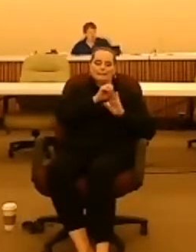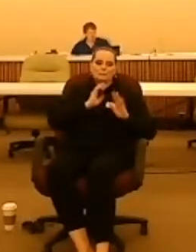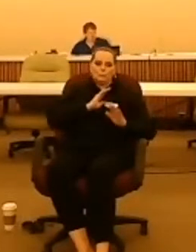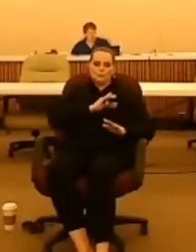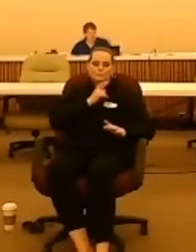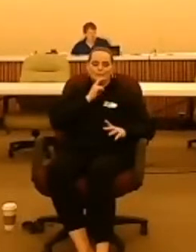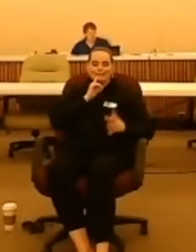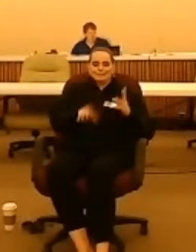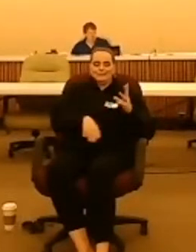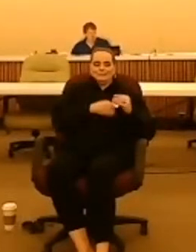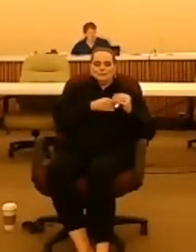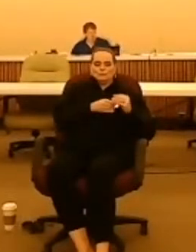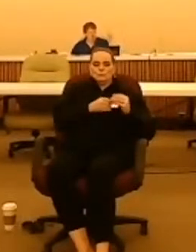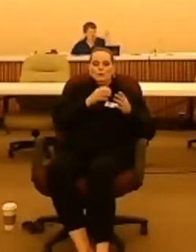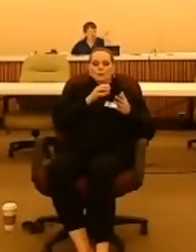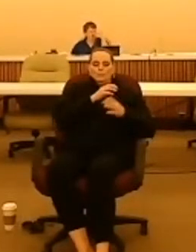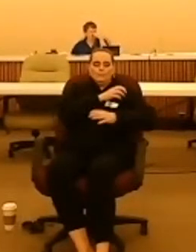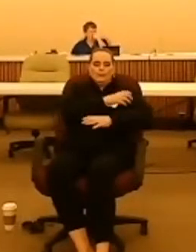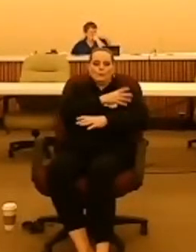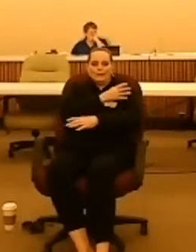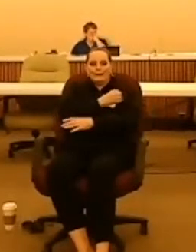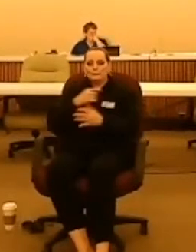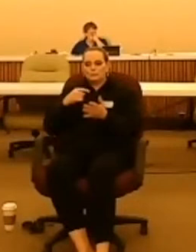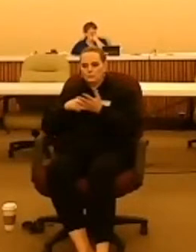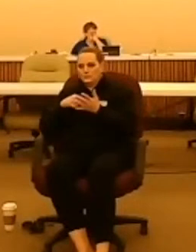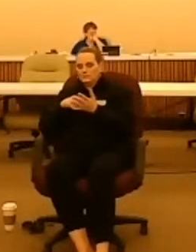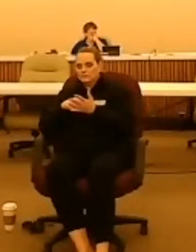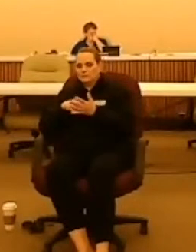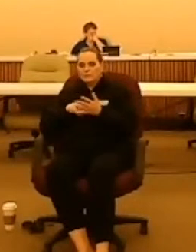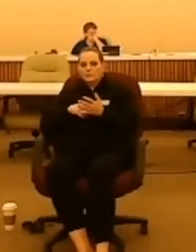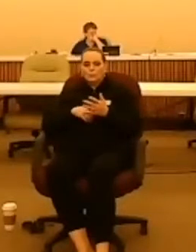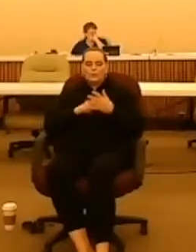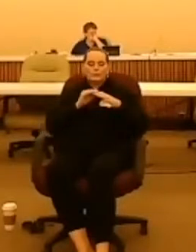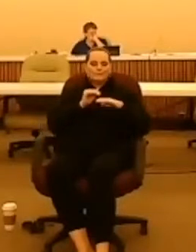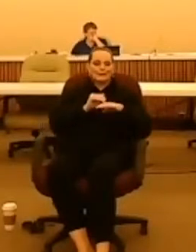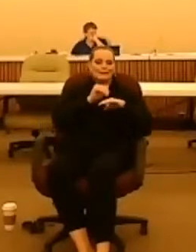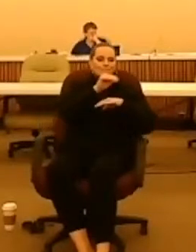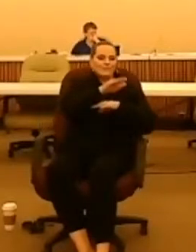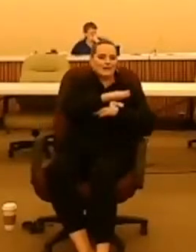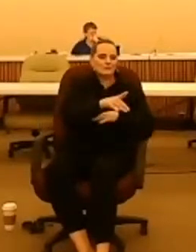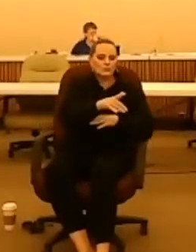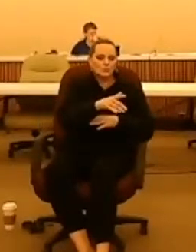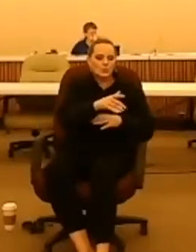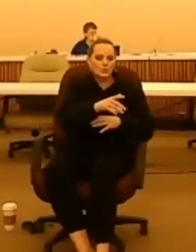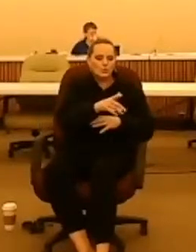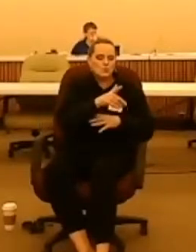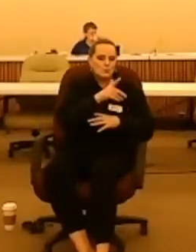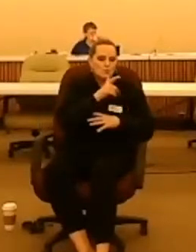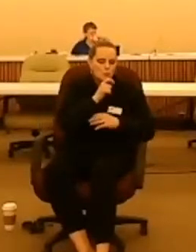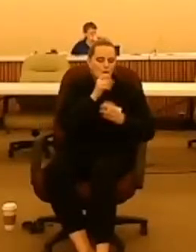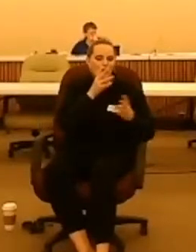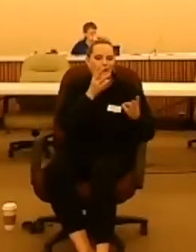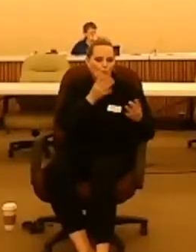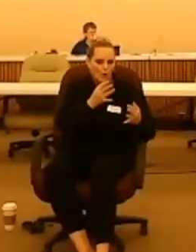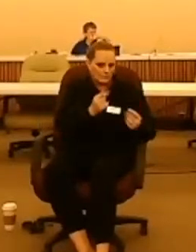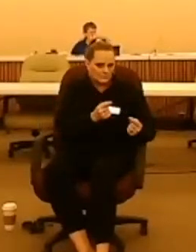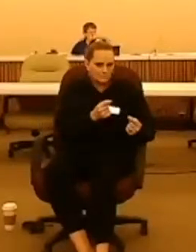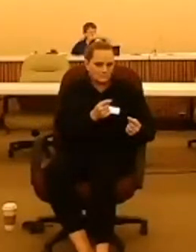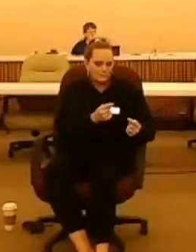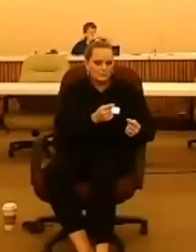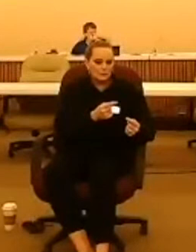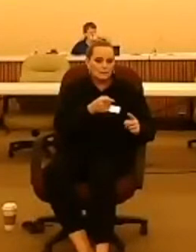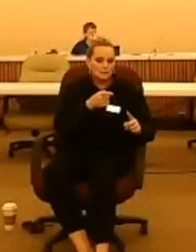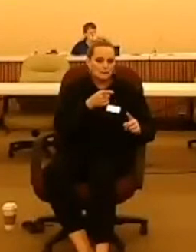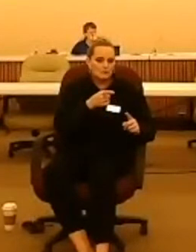duties. And when you say, okay, it's an advisory, what is it, who or what is it advisory to? It's advisory to the